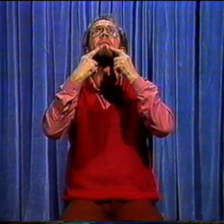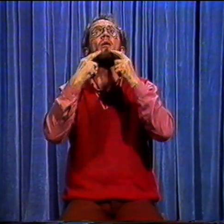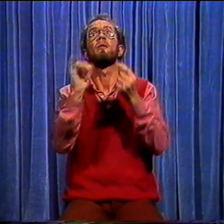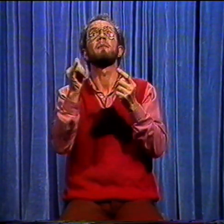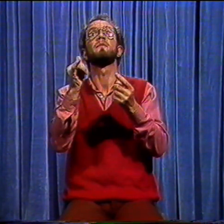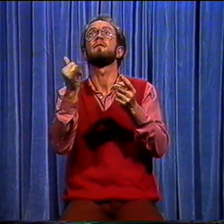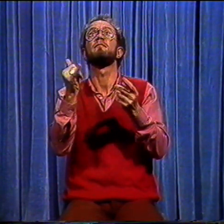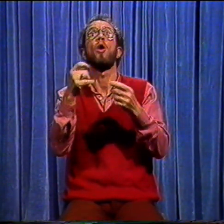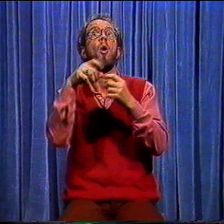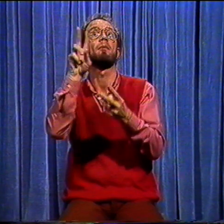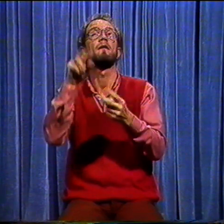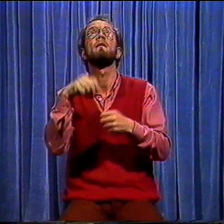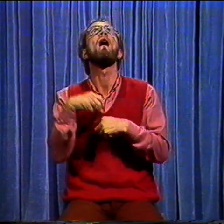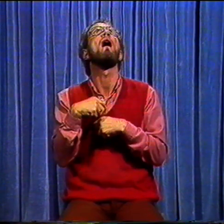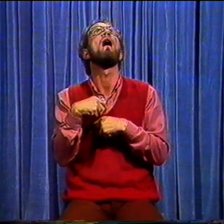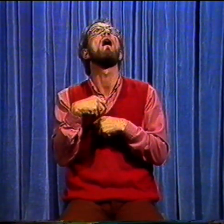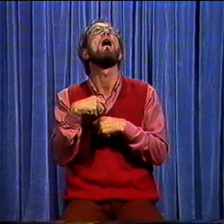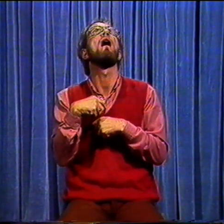and my mouth may be open.